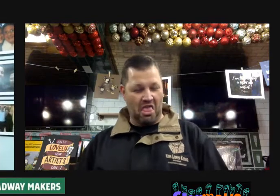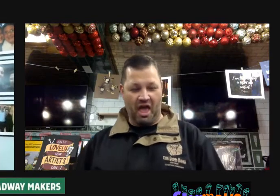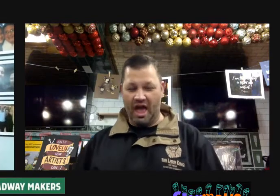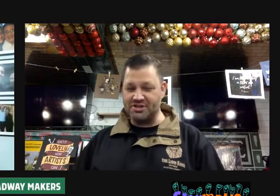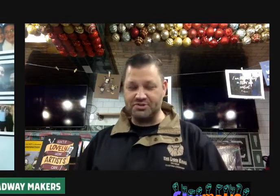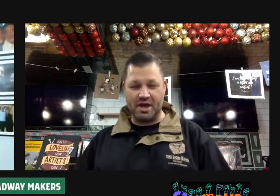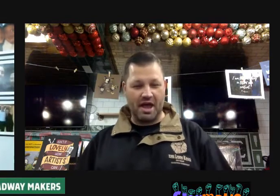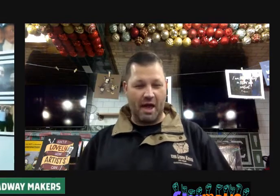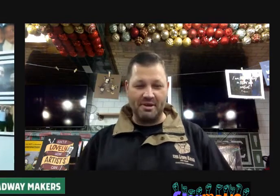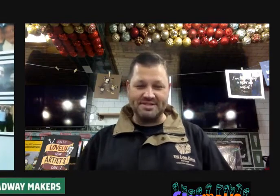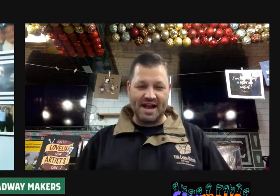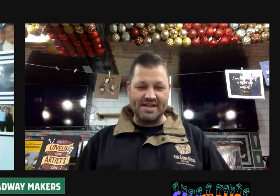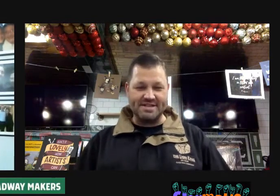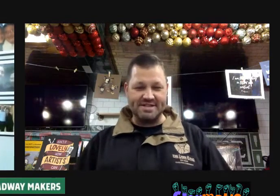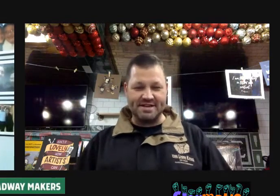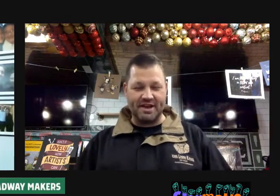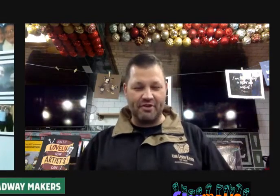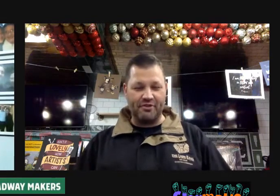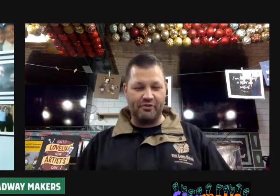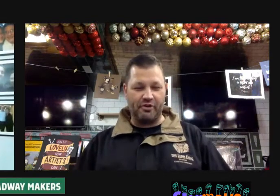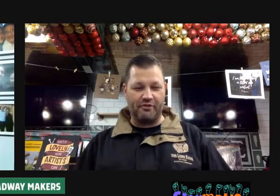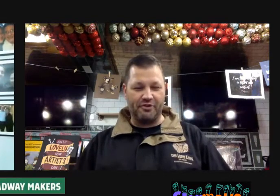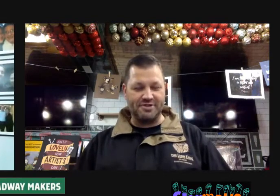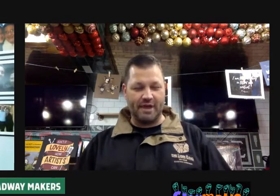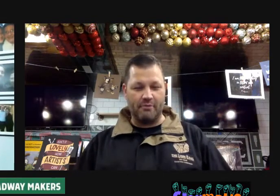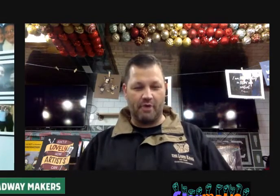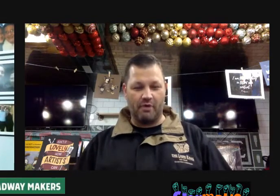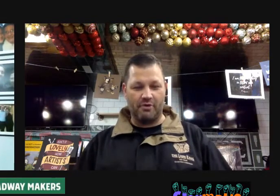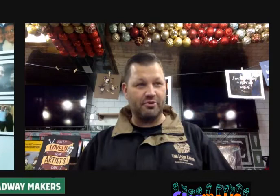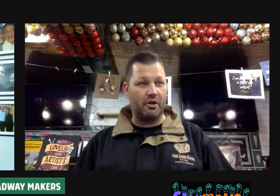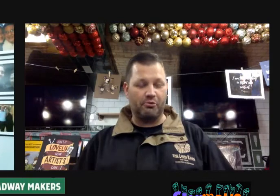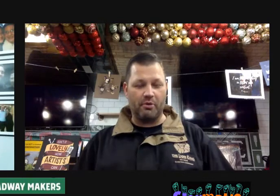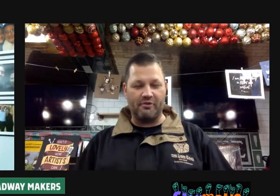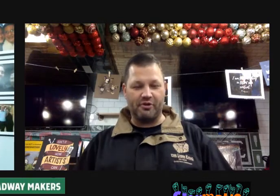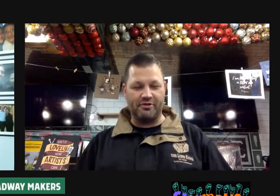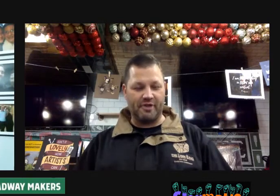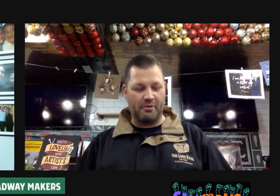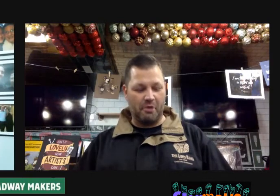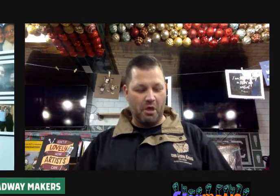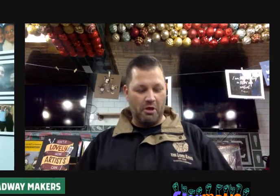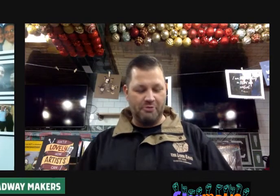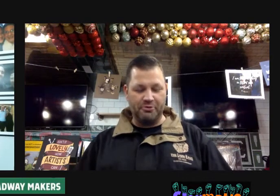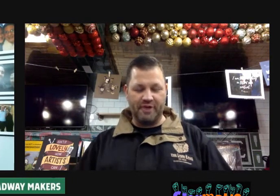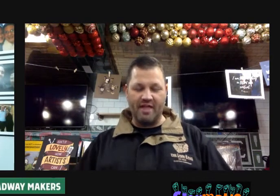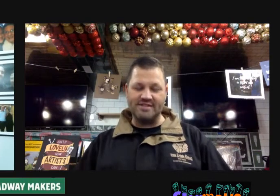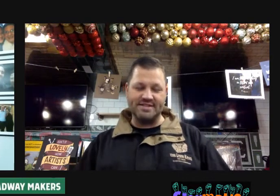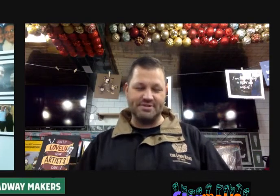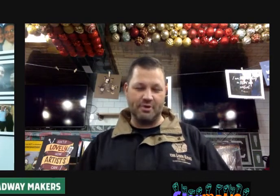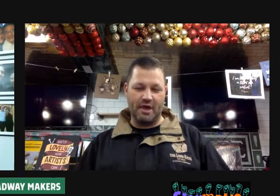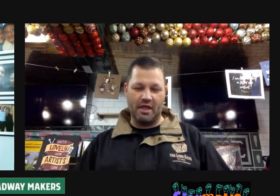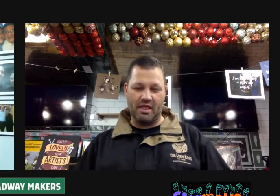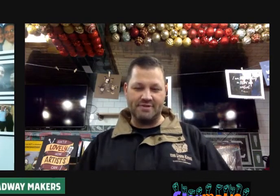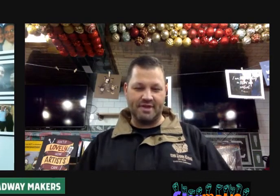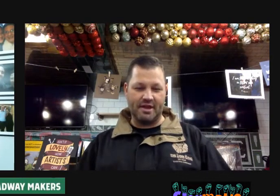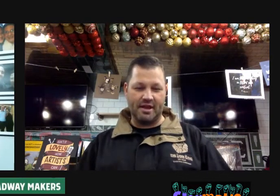us? I'm excited to hear this for the first time, Russell on Broadway for his musicality.